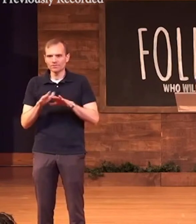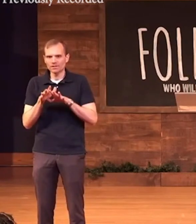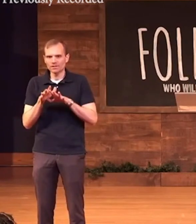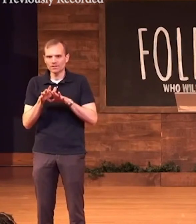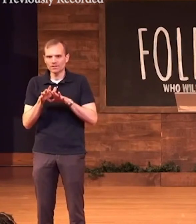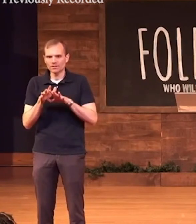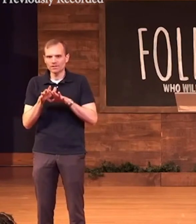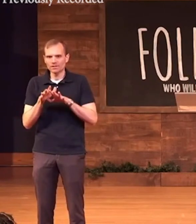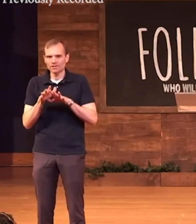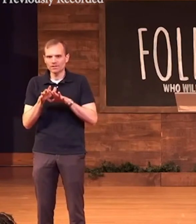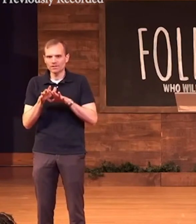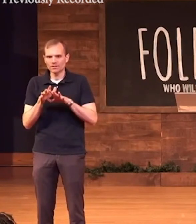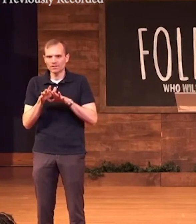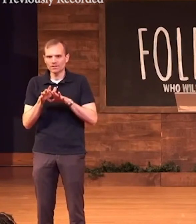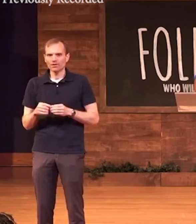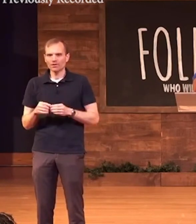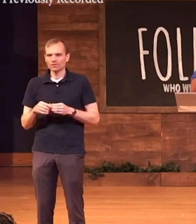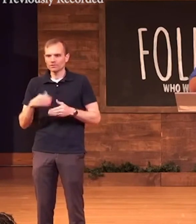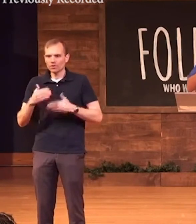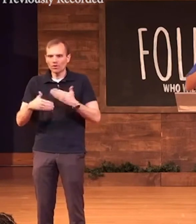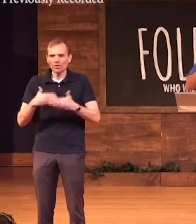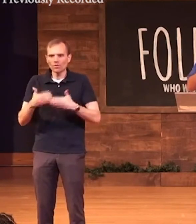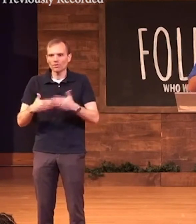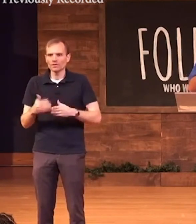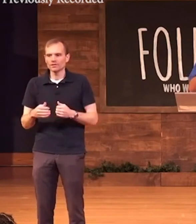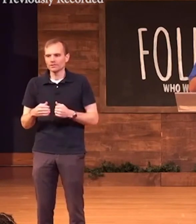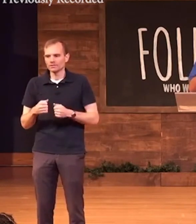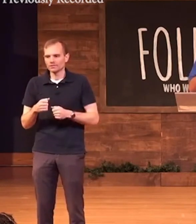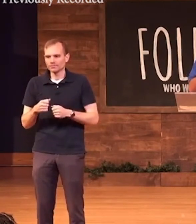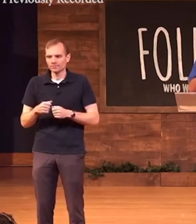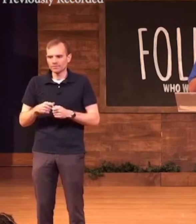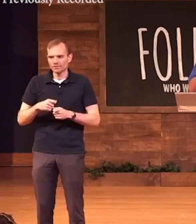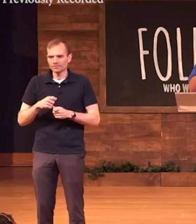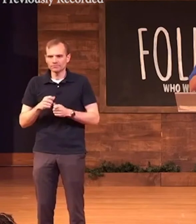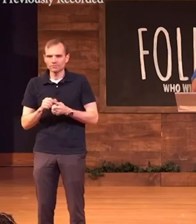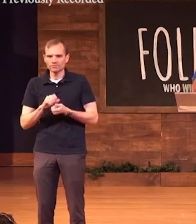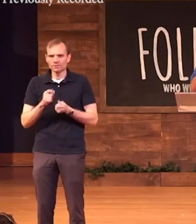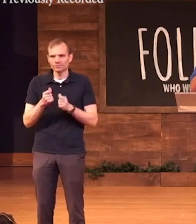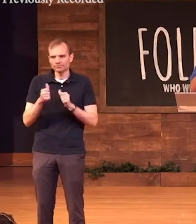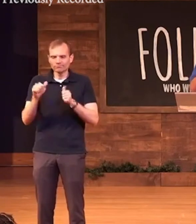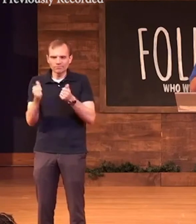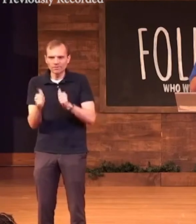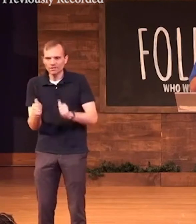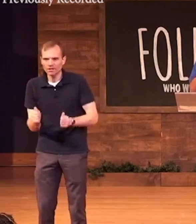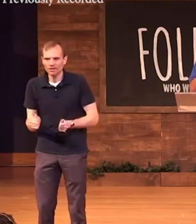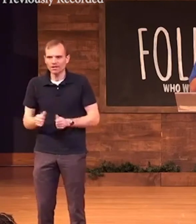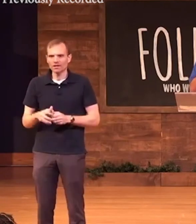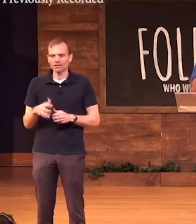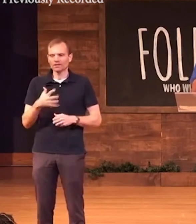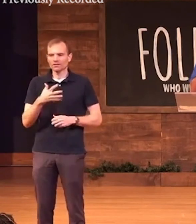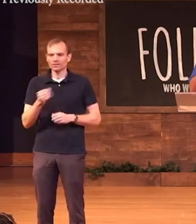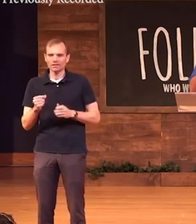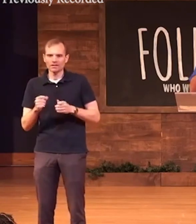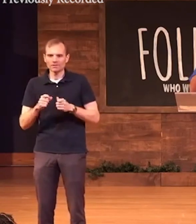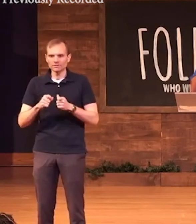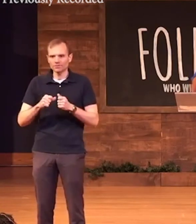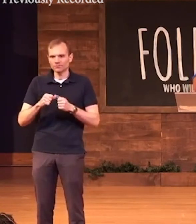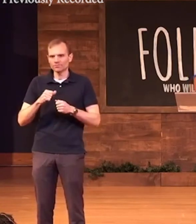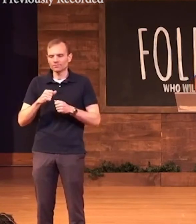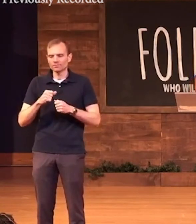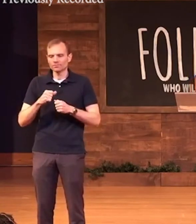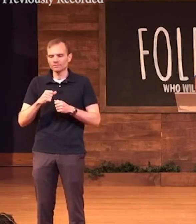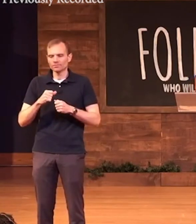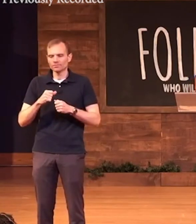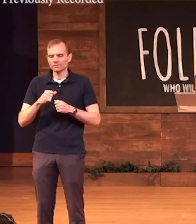But at one point, it goes away. From the moment we're born to the moment we die, we're constantly growing and decaying to the point where not a